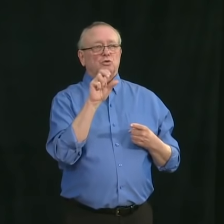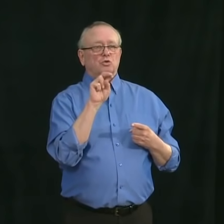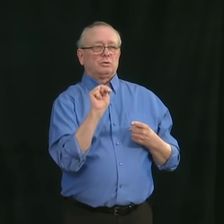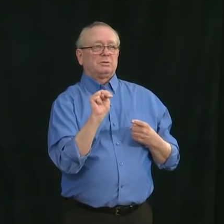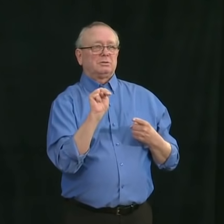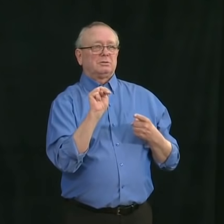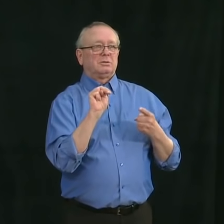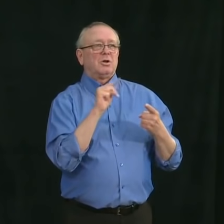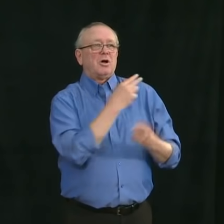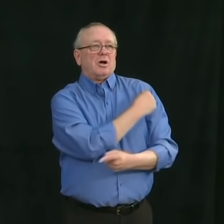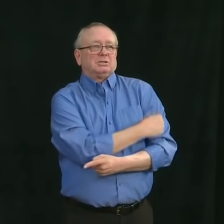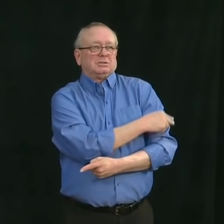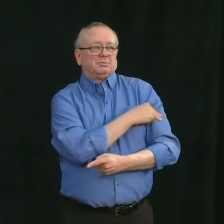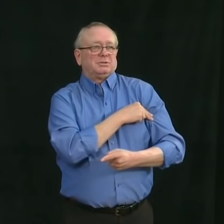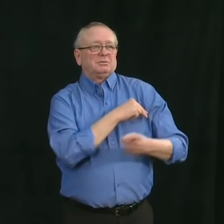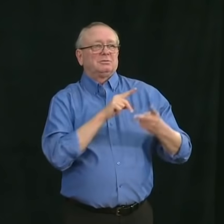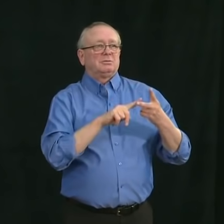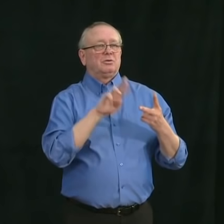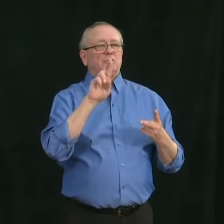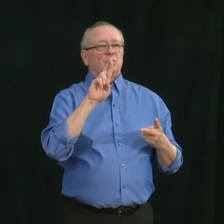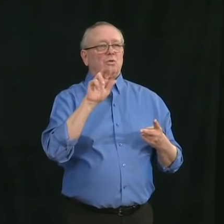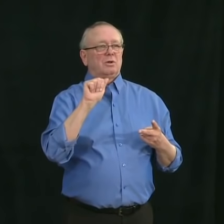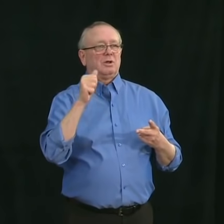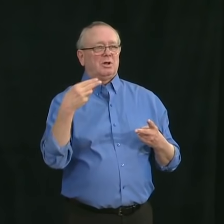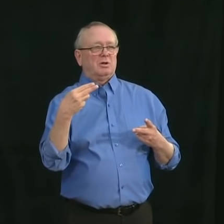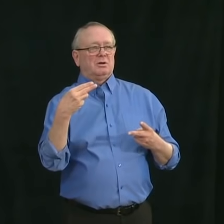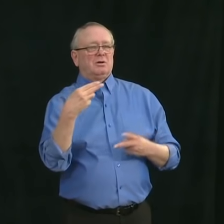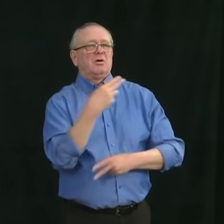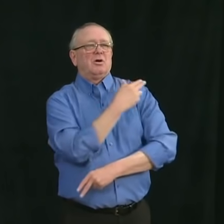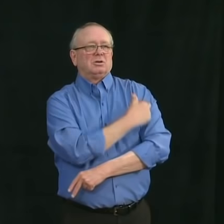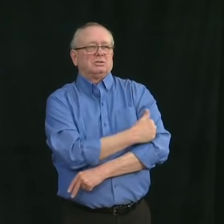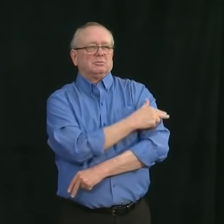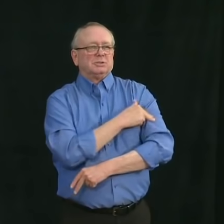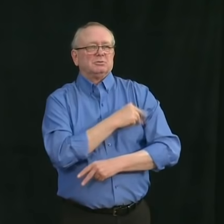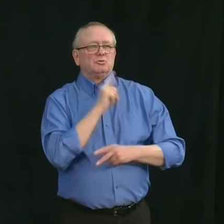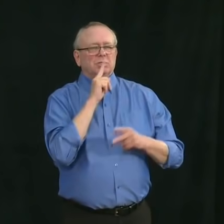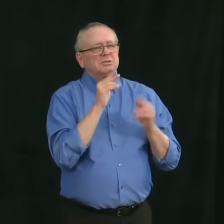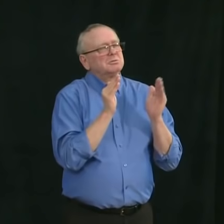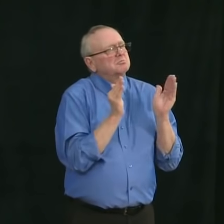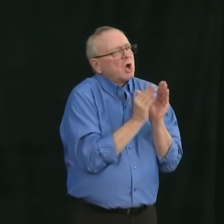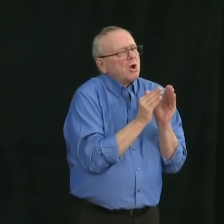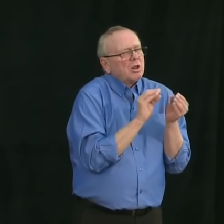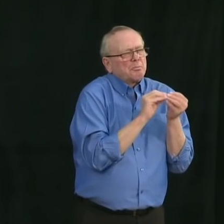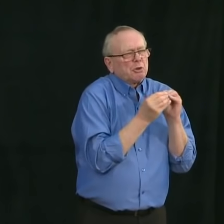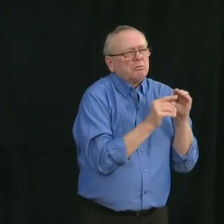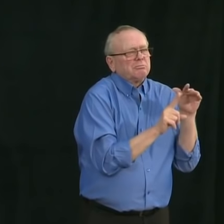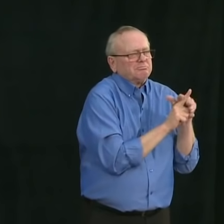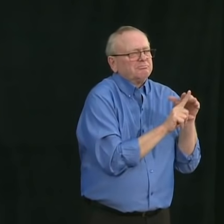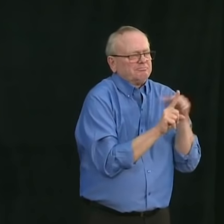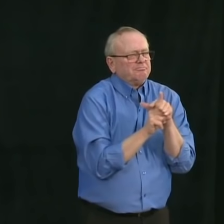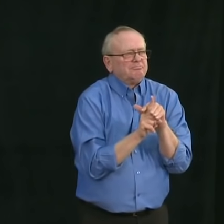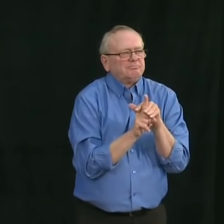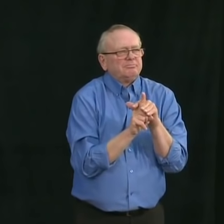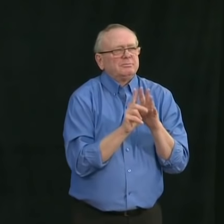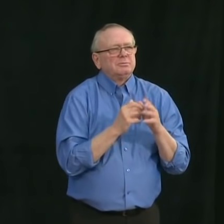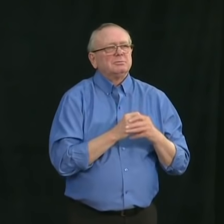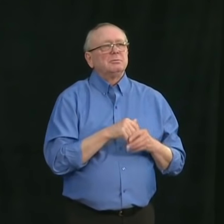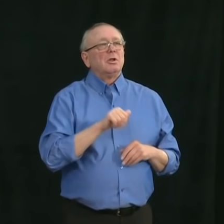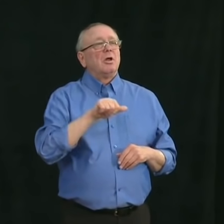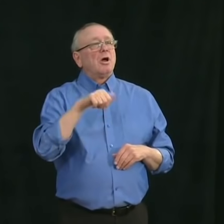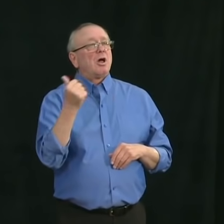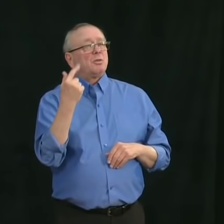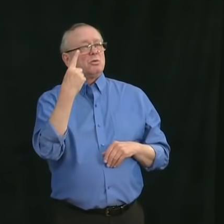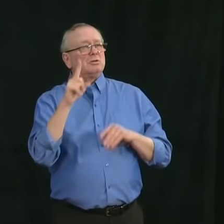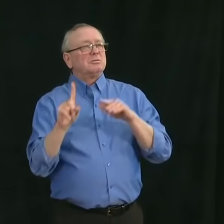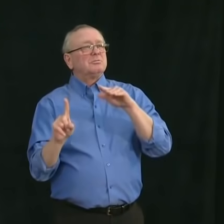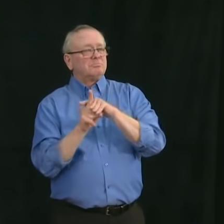facility. There are no links between the 2 facilities. Another case identified at the Edmonton General has been linked